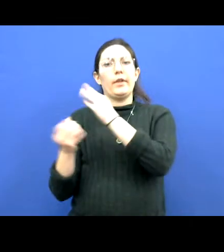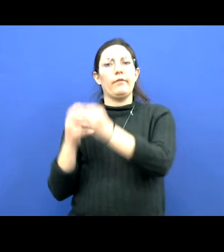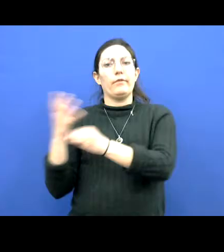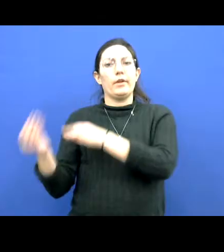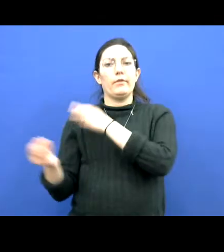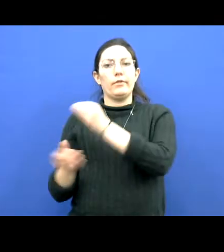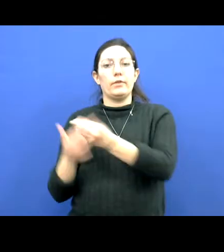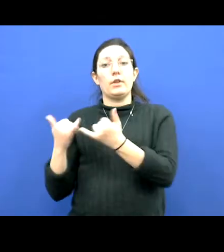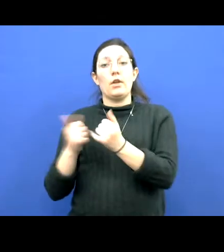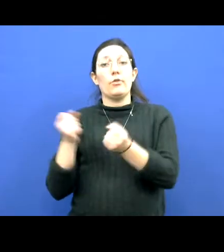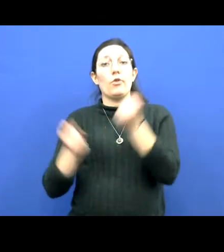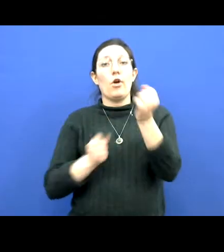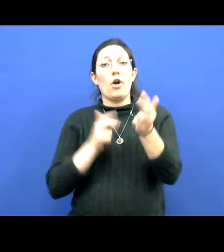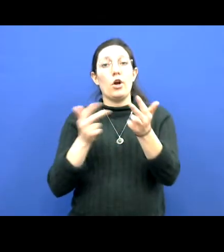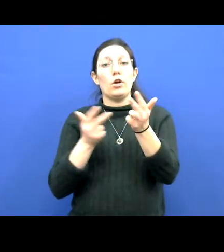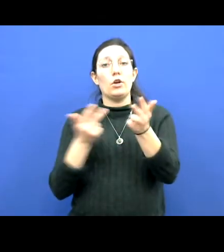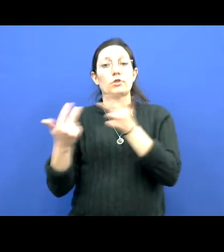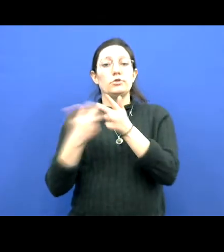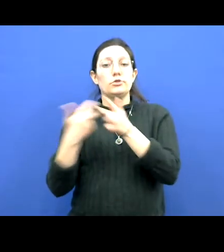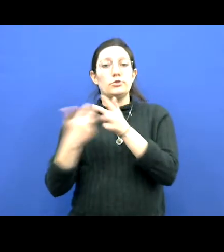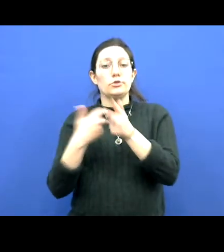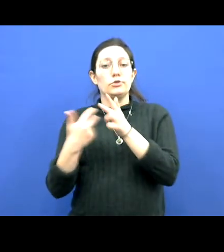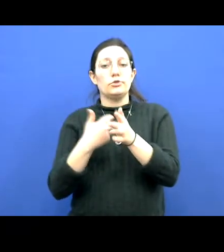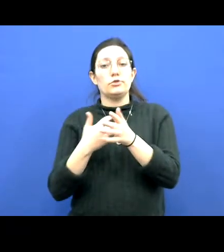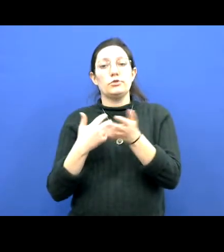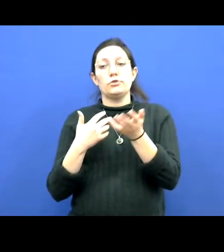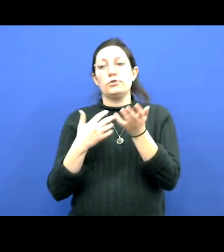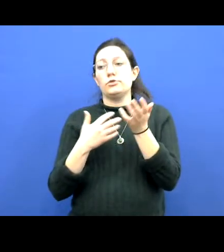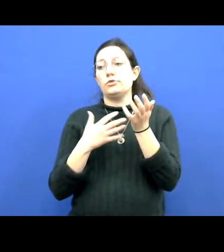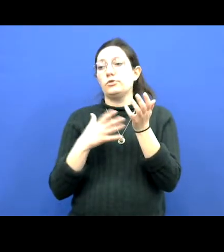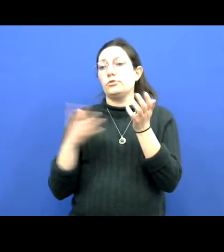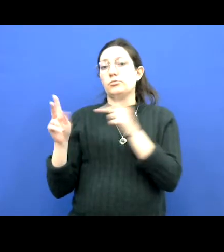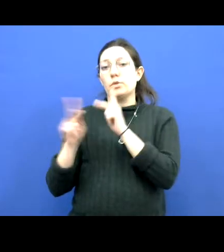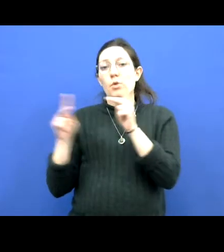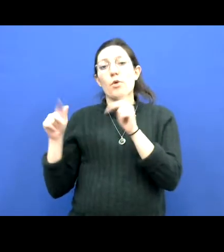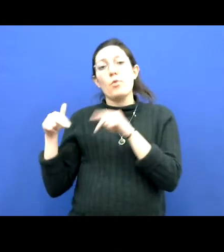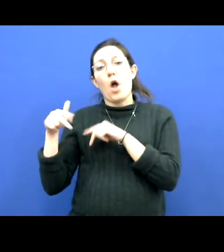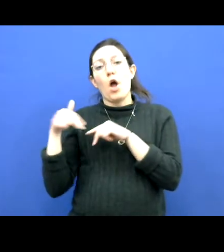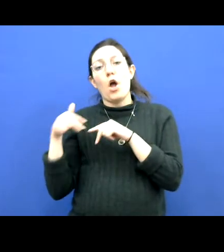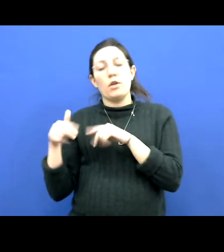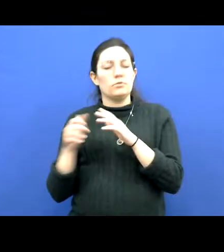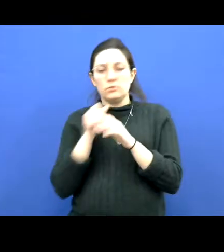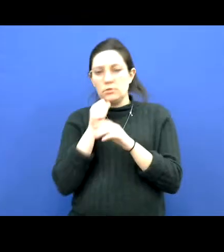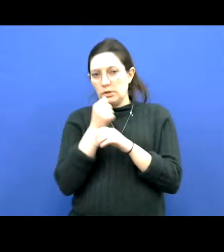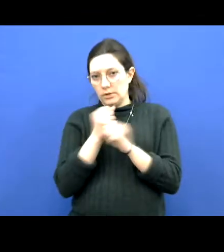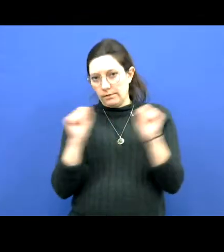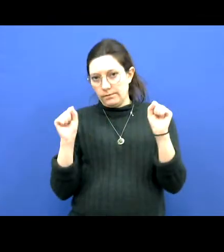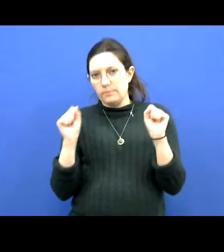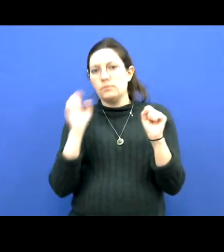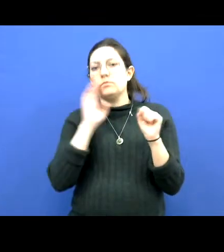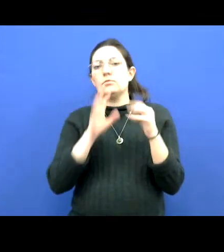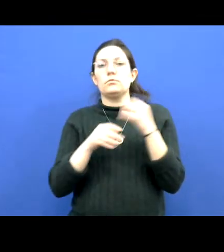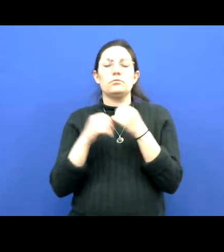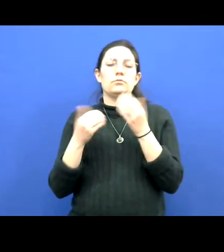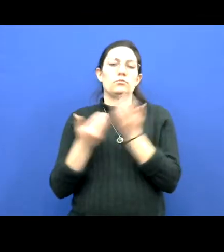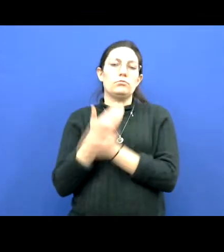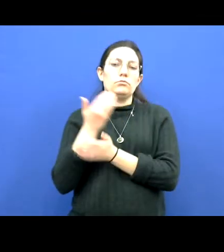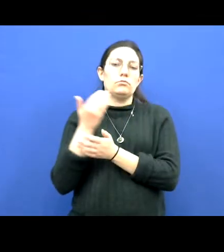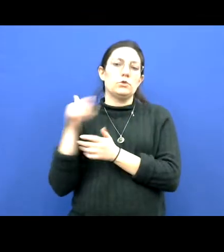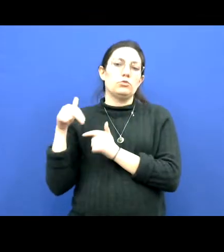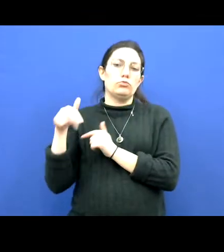got foot traffic and vehicle traffic mixing on that bridge, not a safe condition. So we'll have a new pedestrian